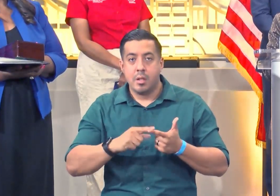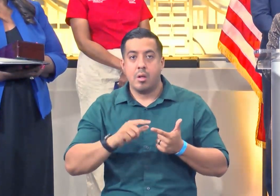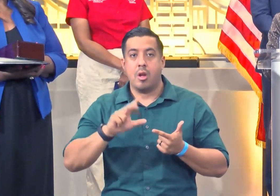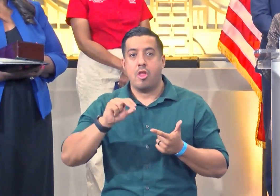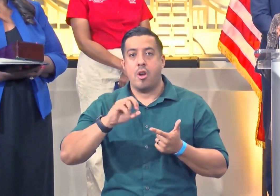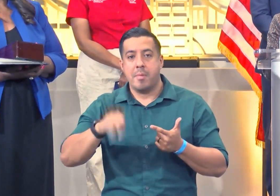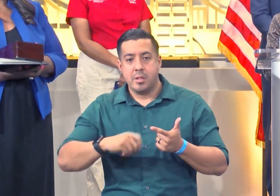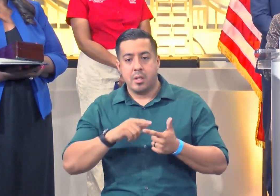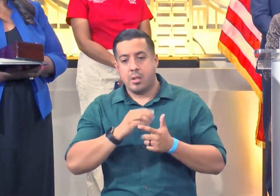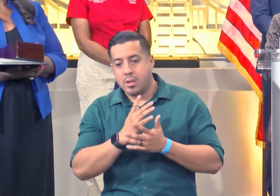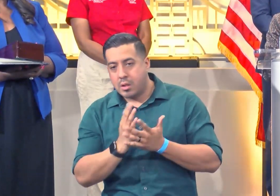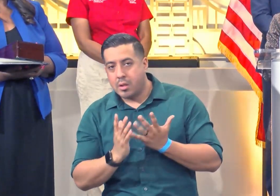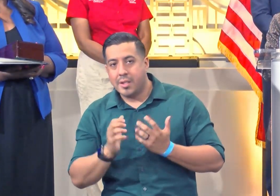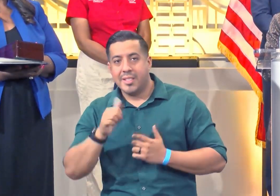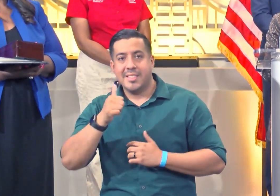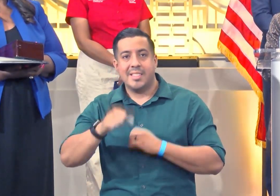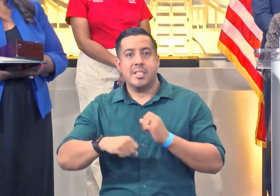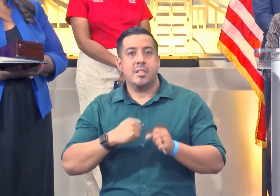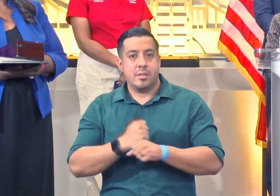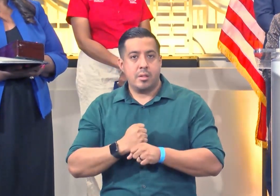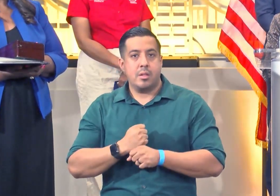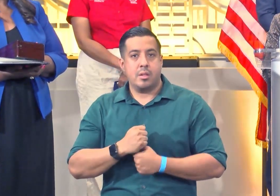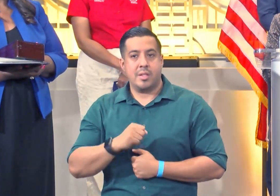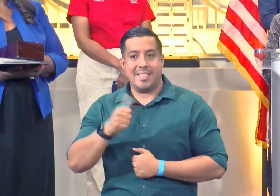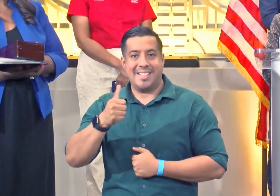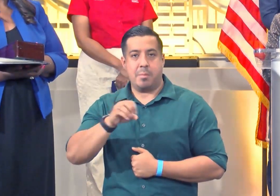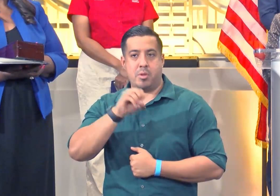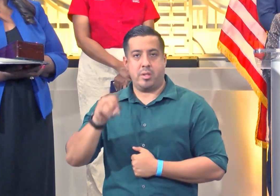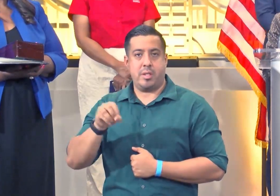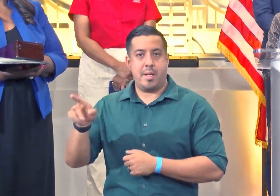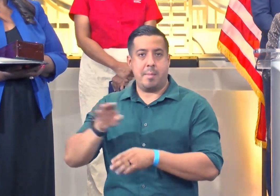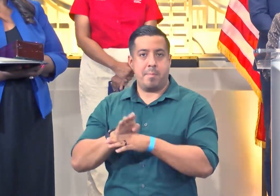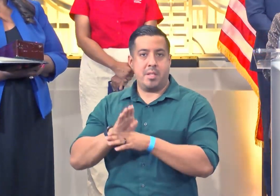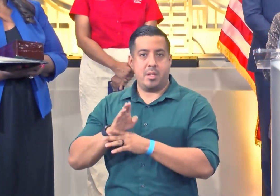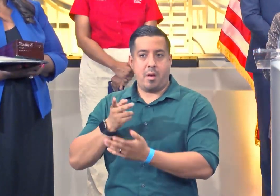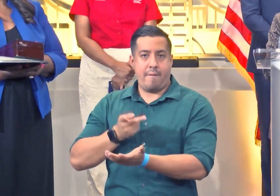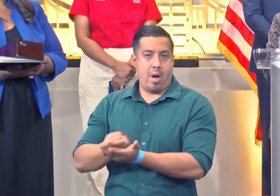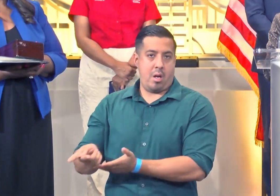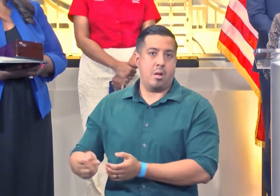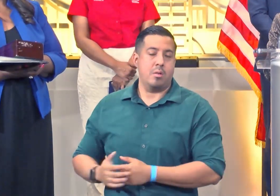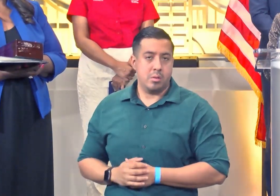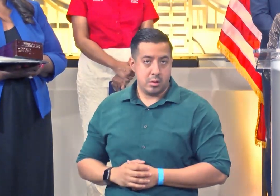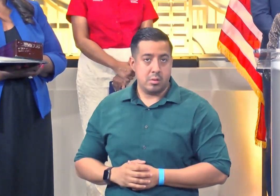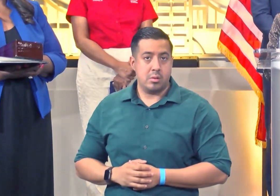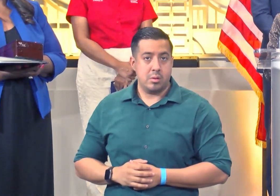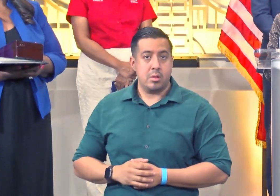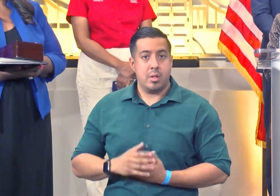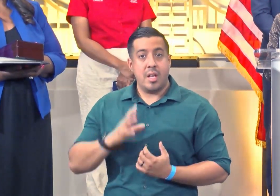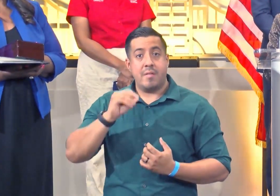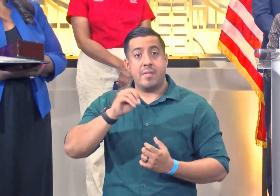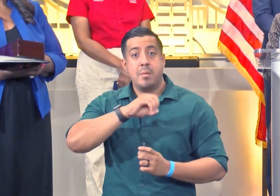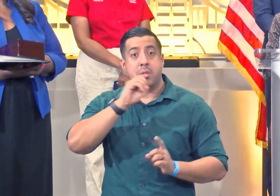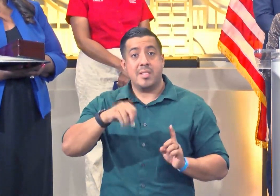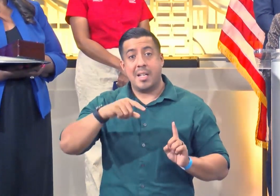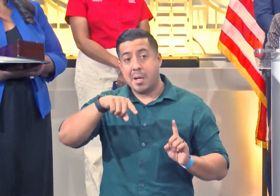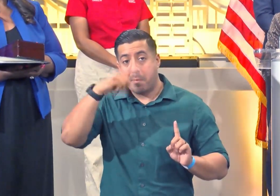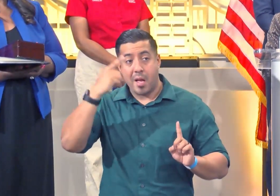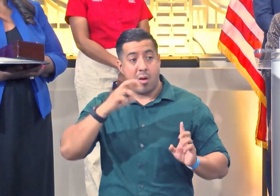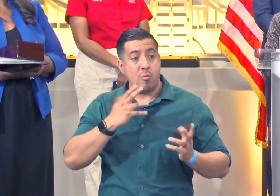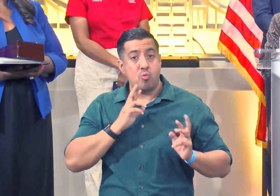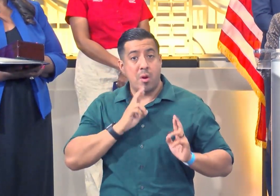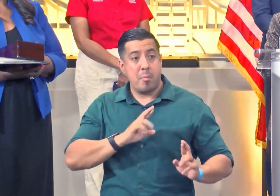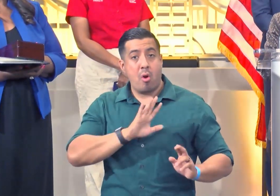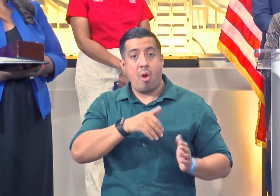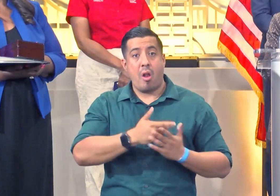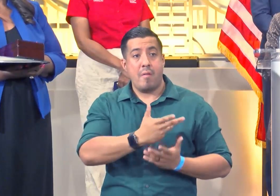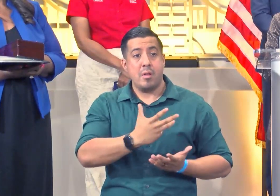on and in a decade, 10% of our small businesses fail. Over 53% of black businesses report that their